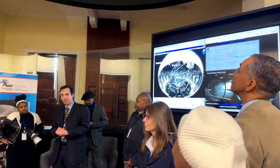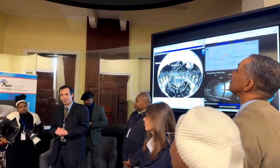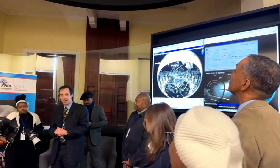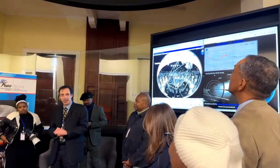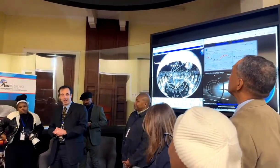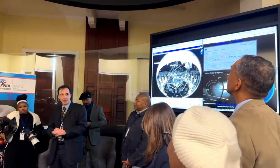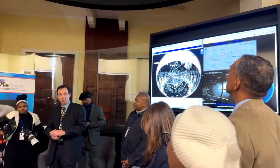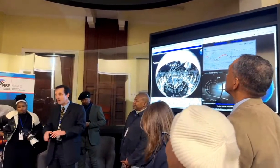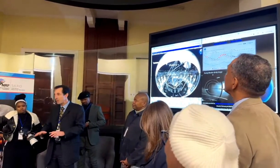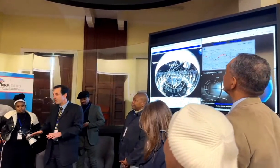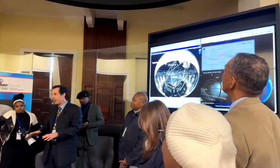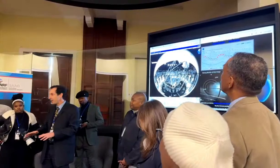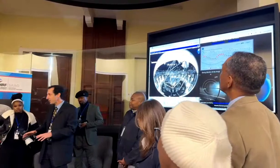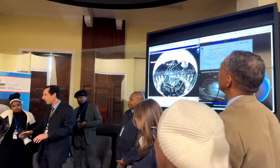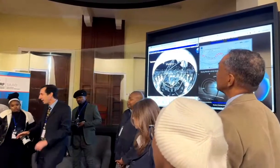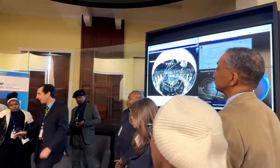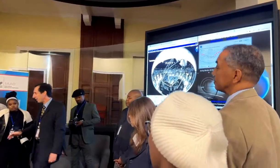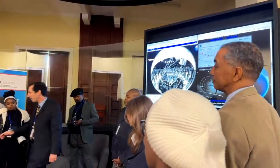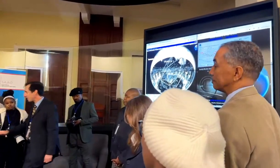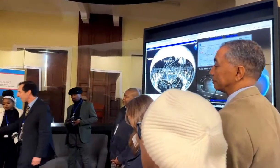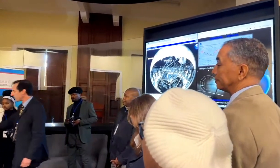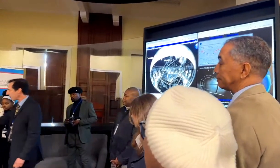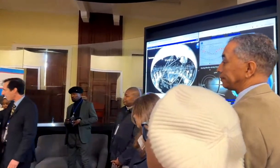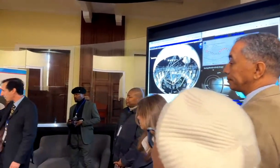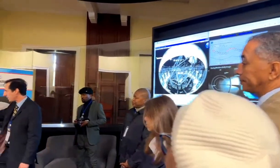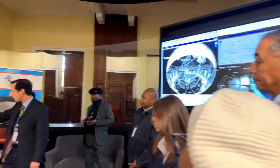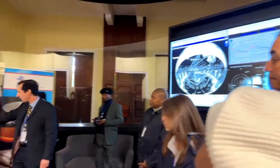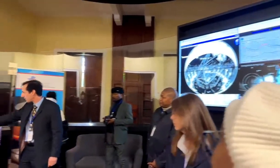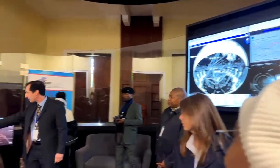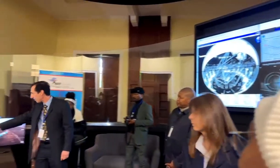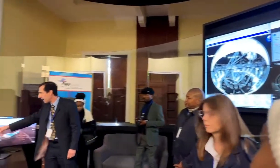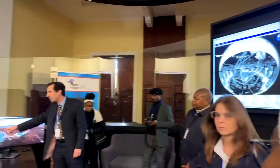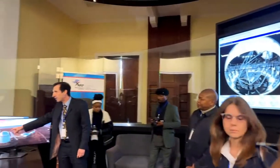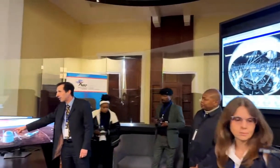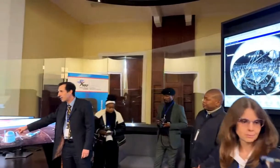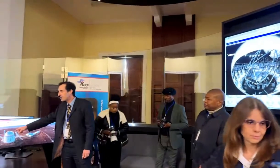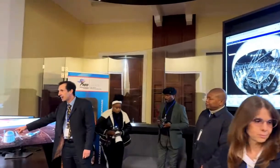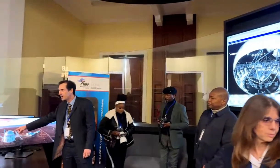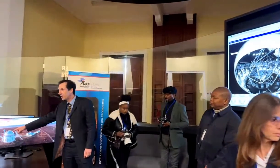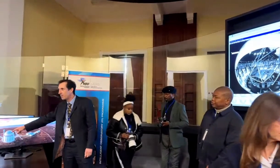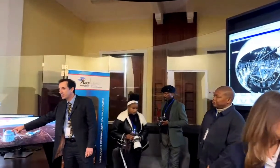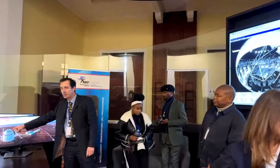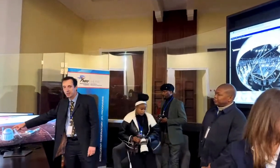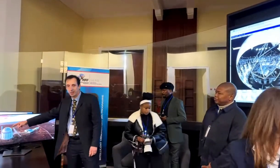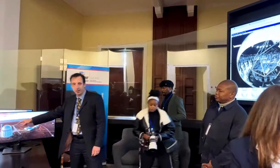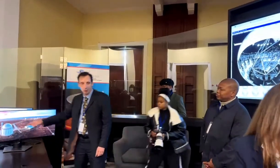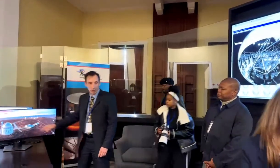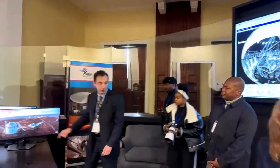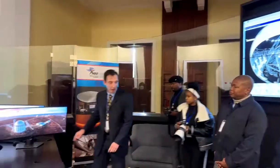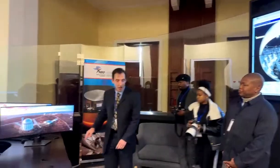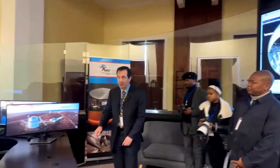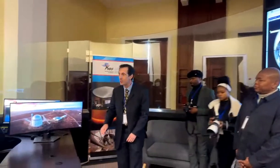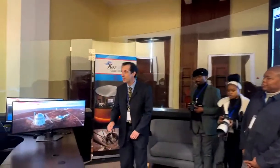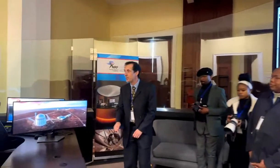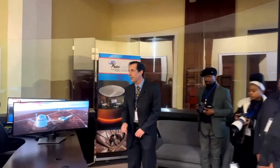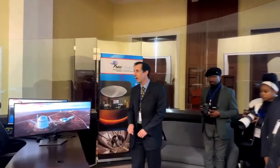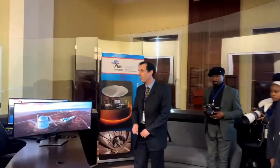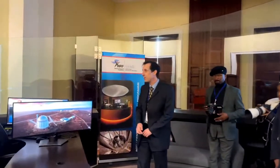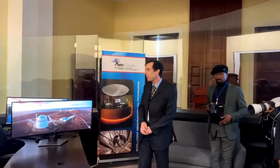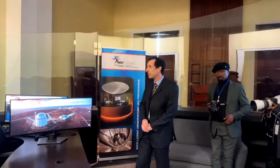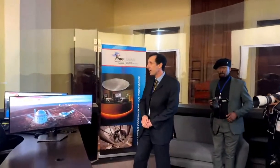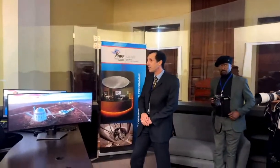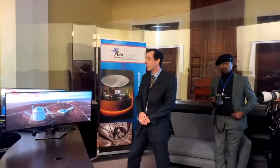idea. So just to finish, we can't of course finish without mentioning the Southern African Large Telescope. This is one of the